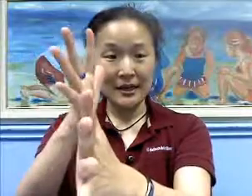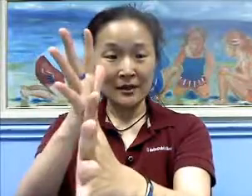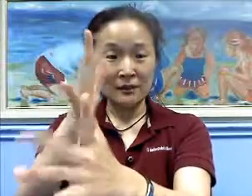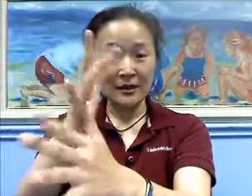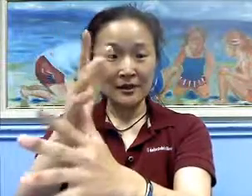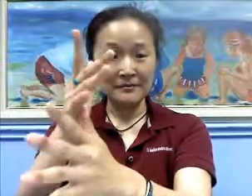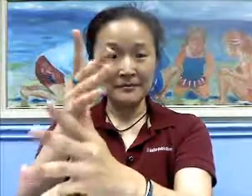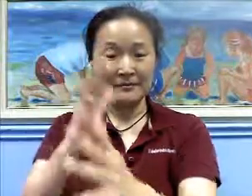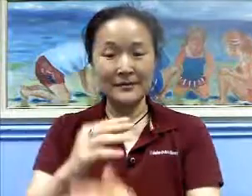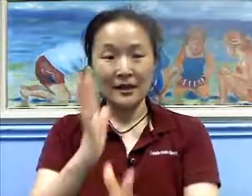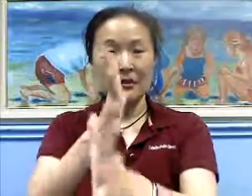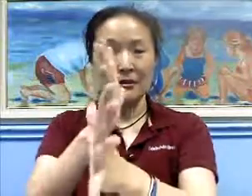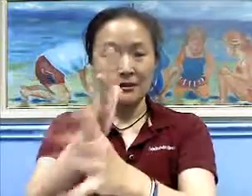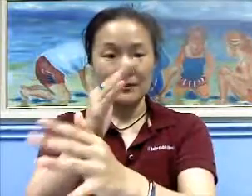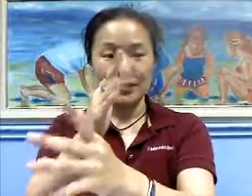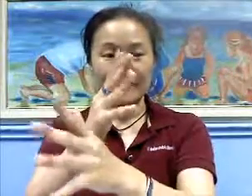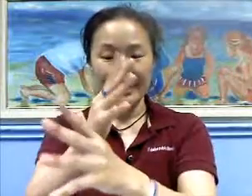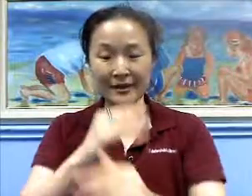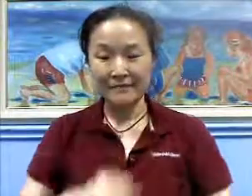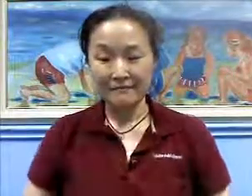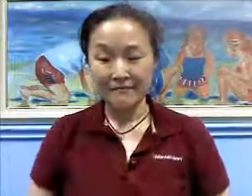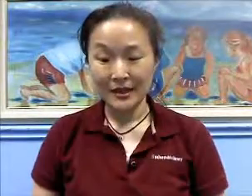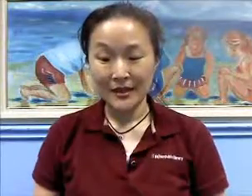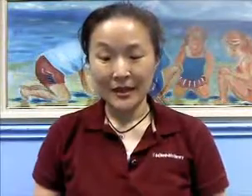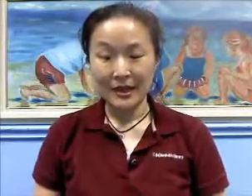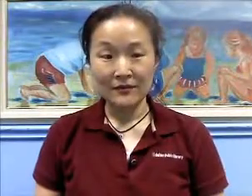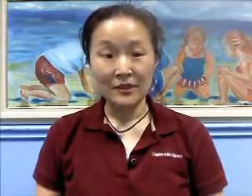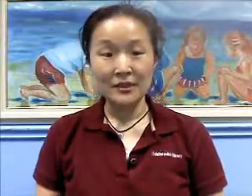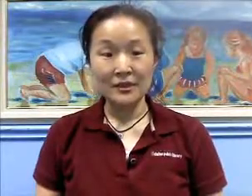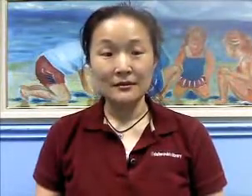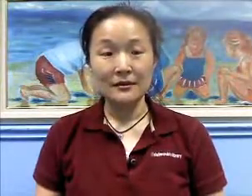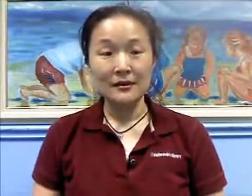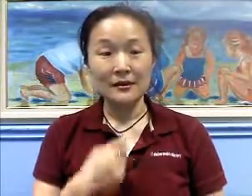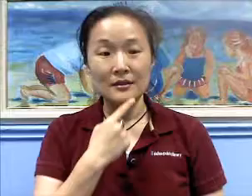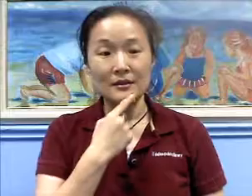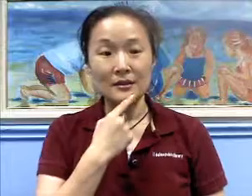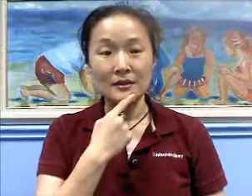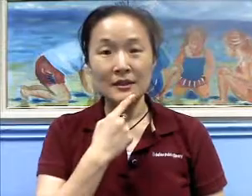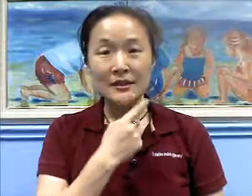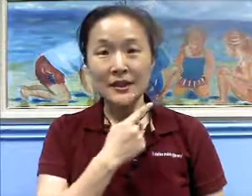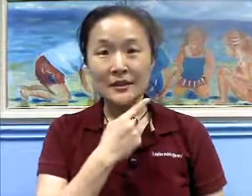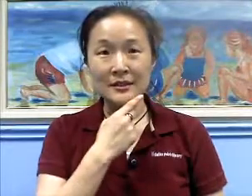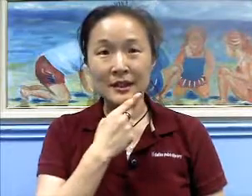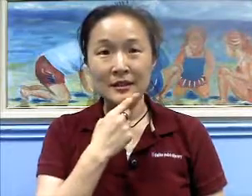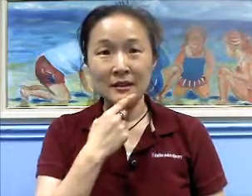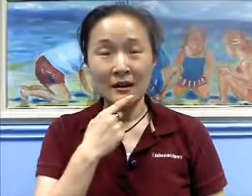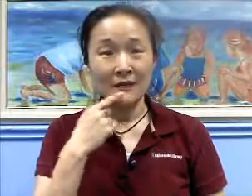and wiggle them. Germany. And then Russia, it's like you're taking off